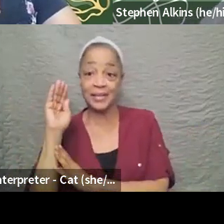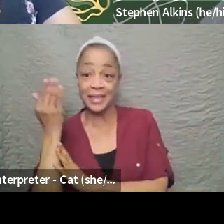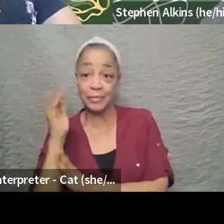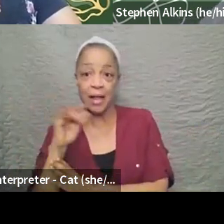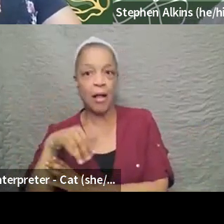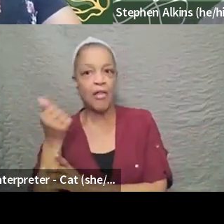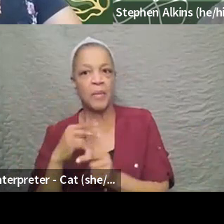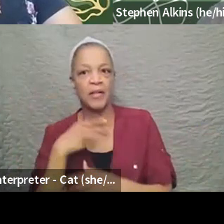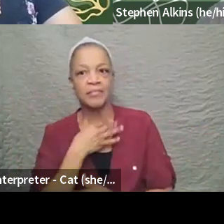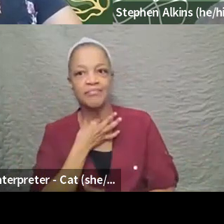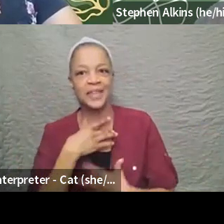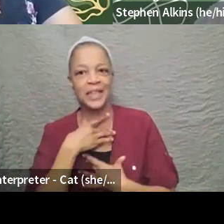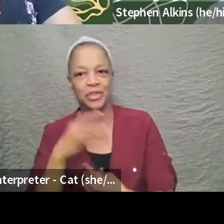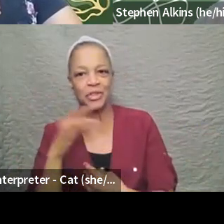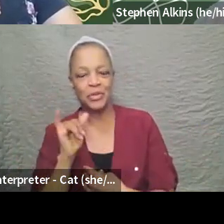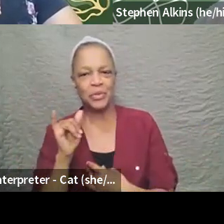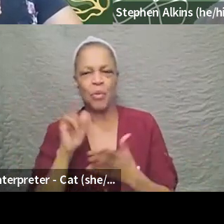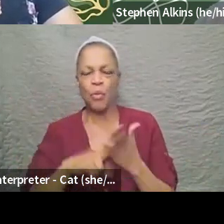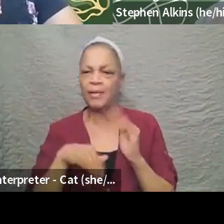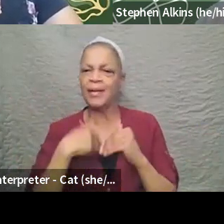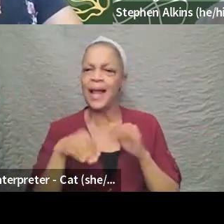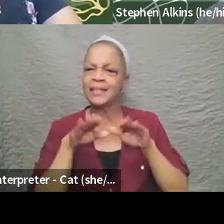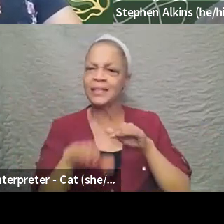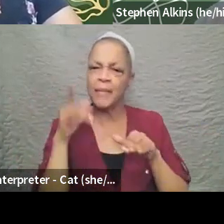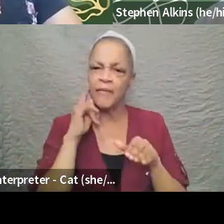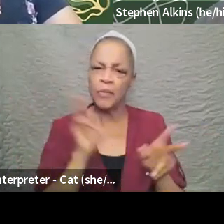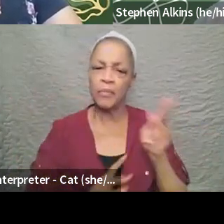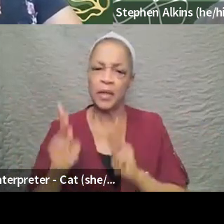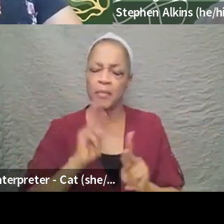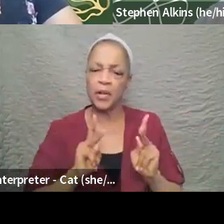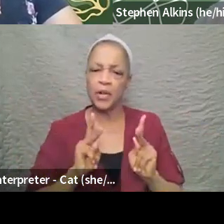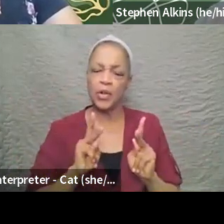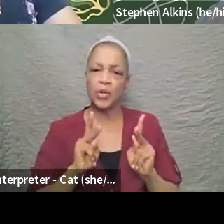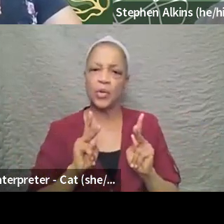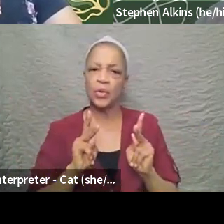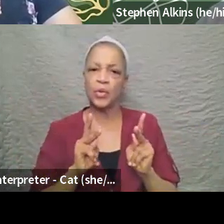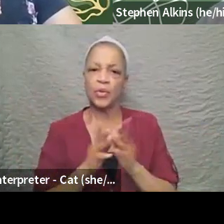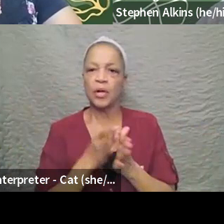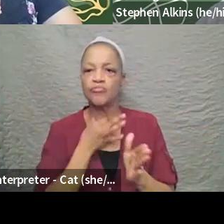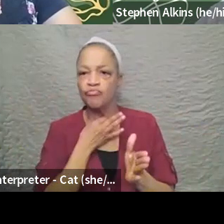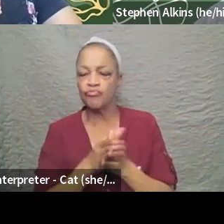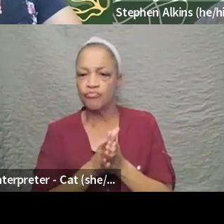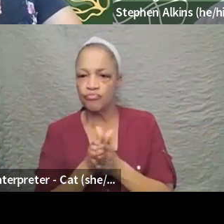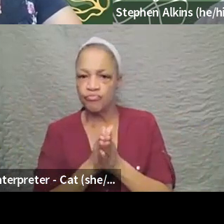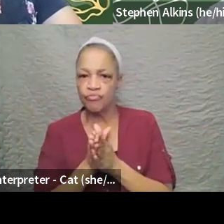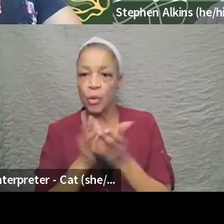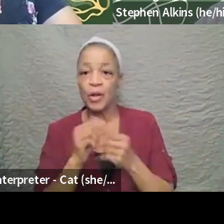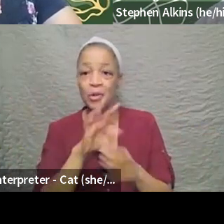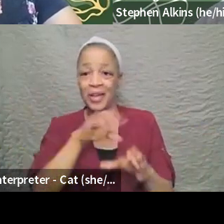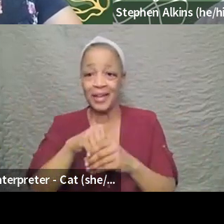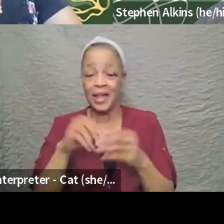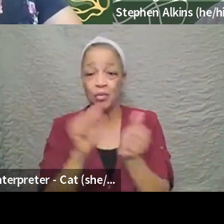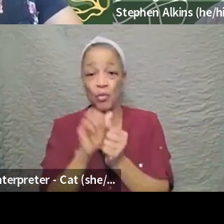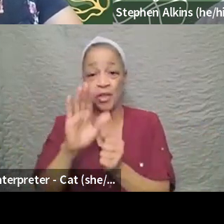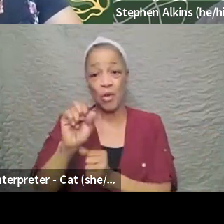well. What are the next steps for those of us in this field to engage with the